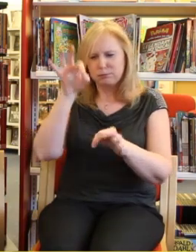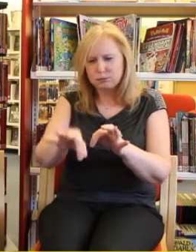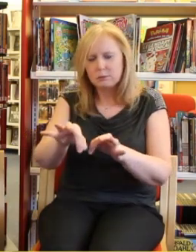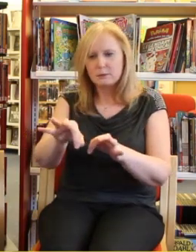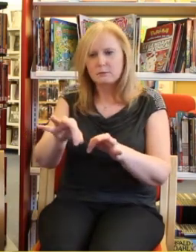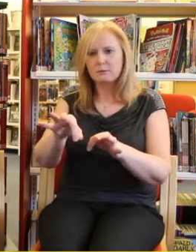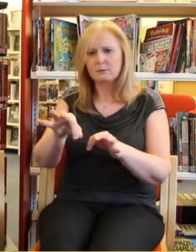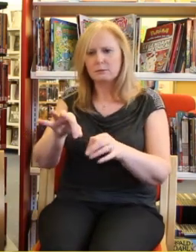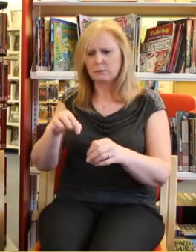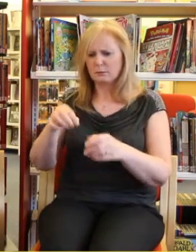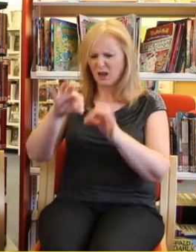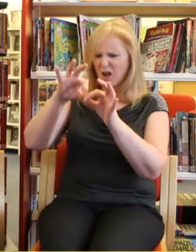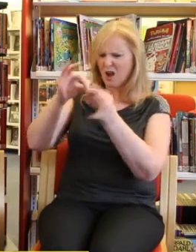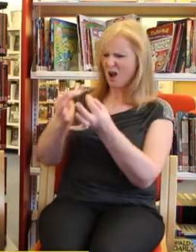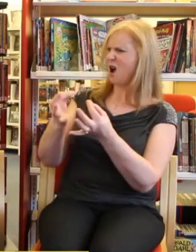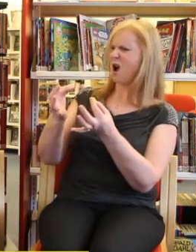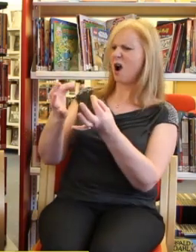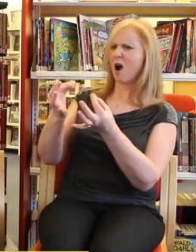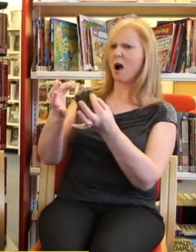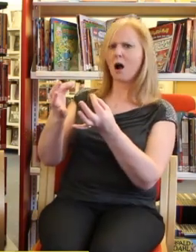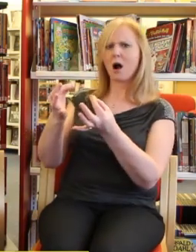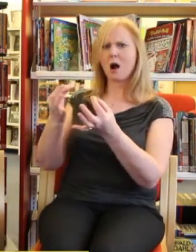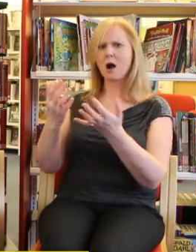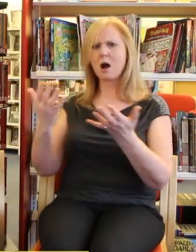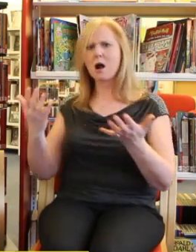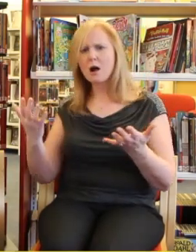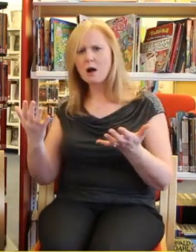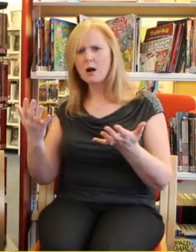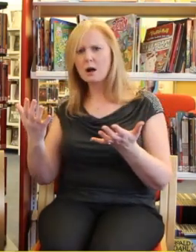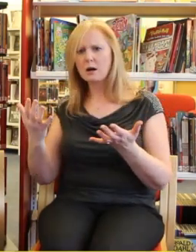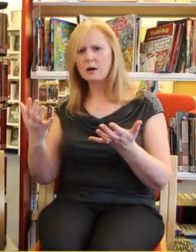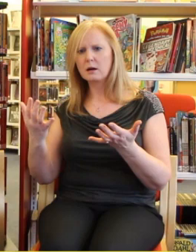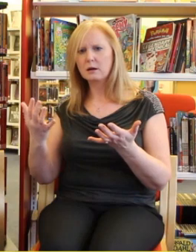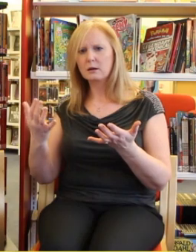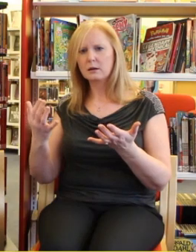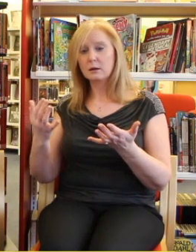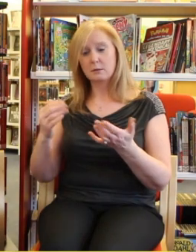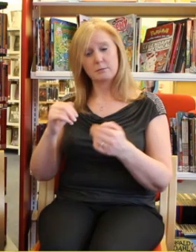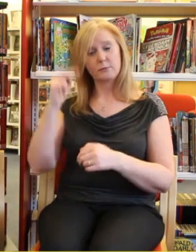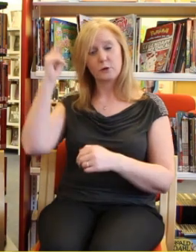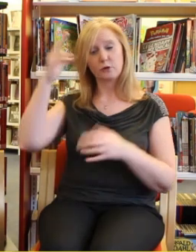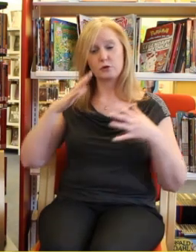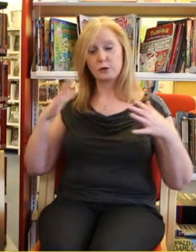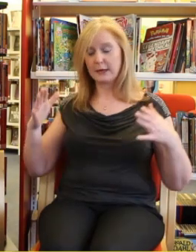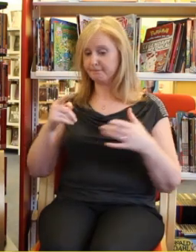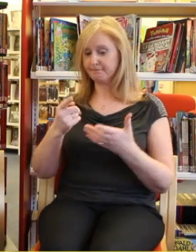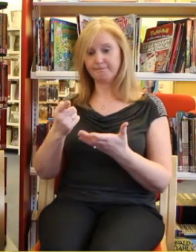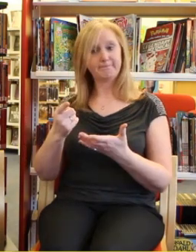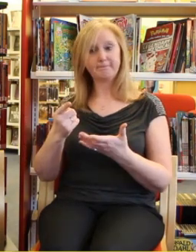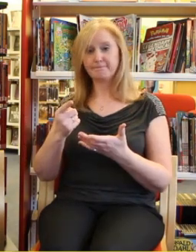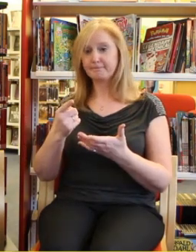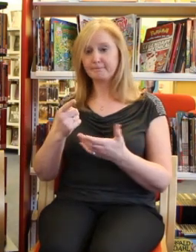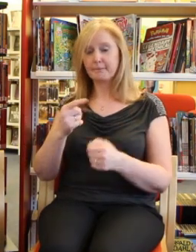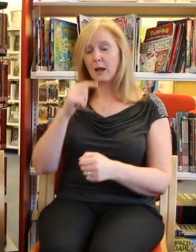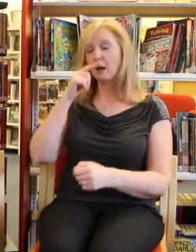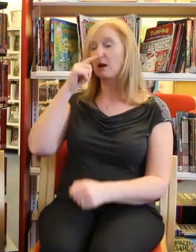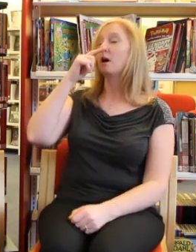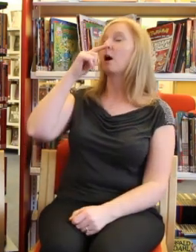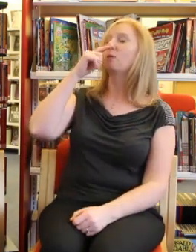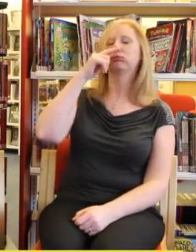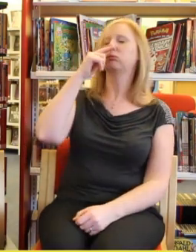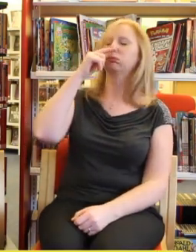My needles are bent he said with a splutter. But the giant's response was no more than a mutter.